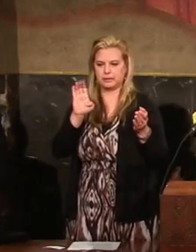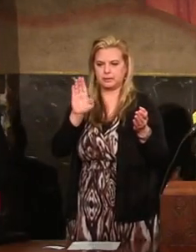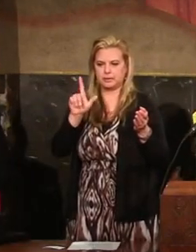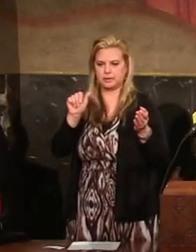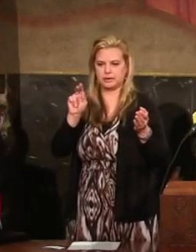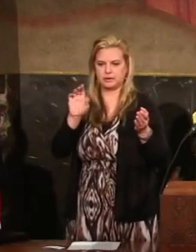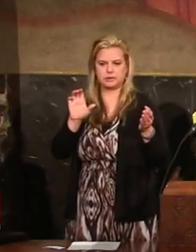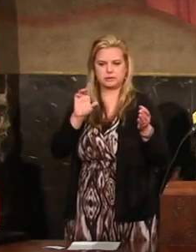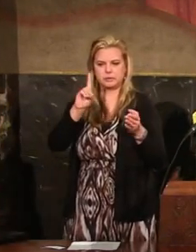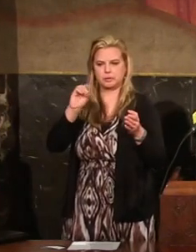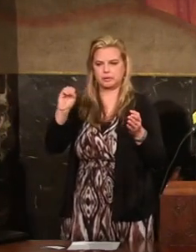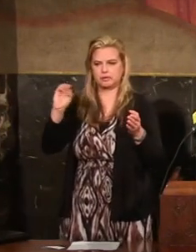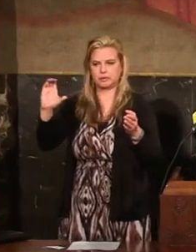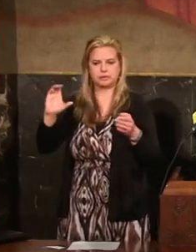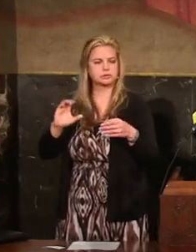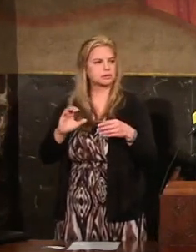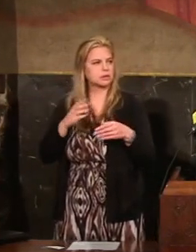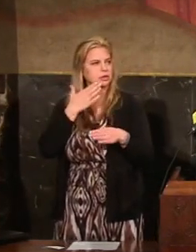Good afternoon, everybody.